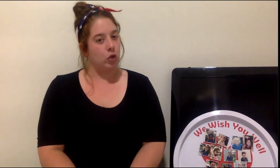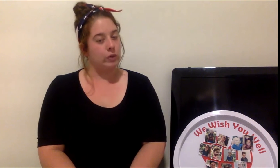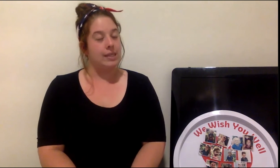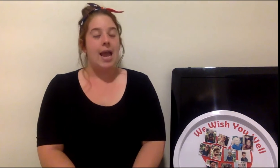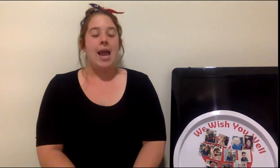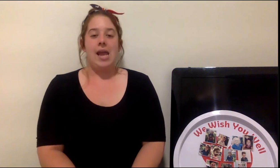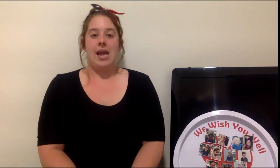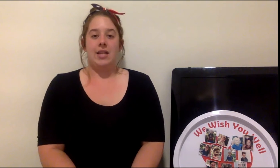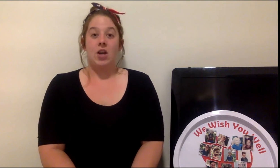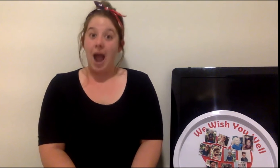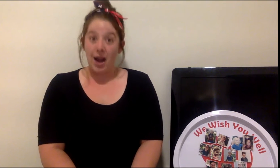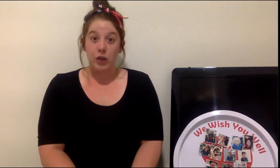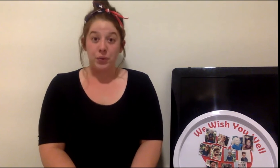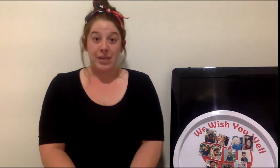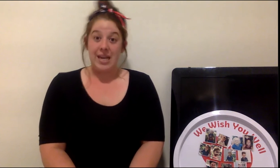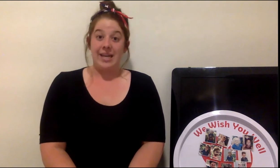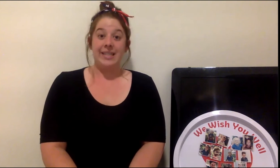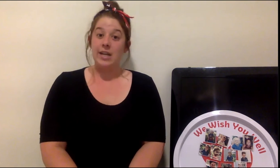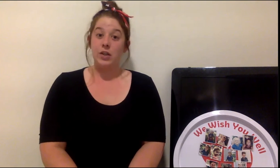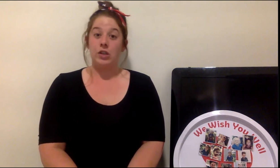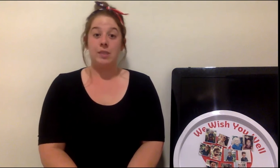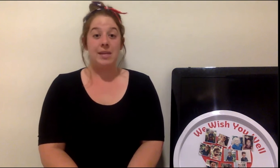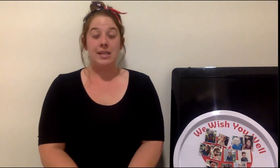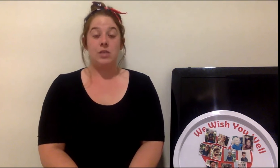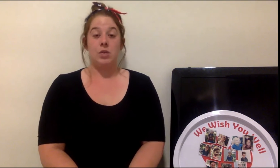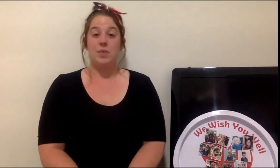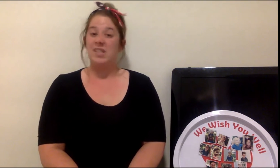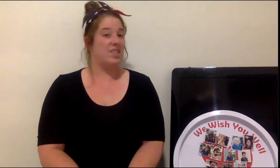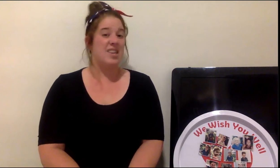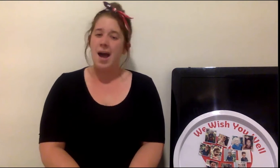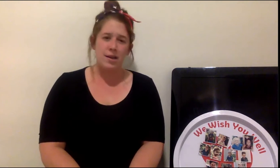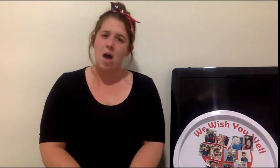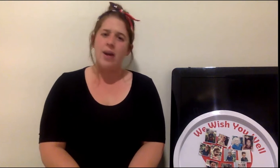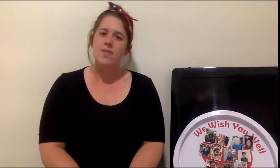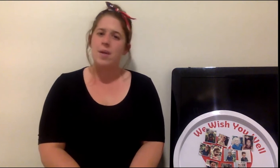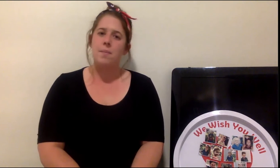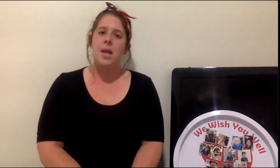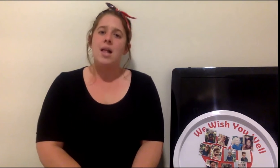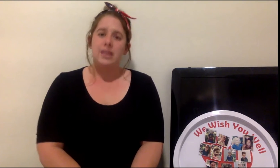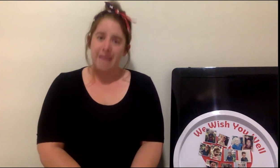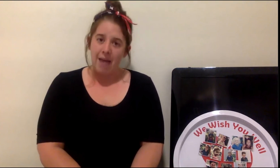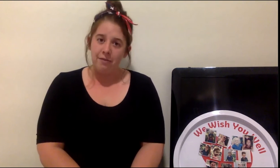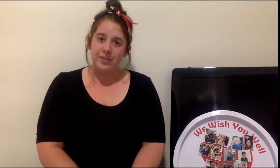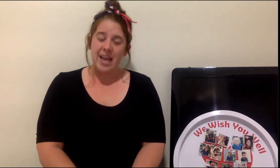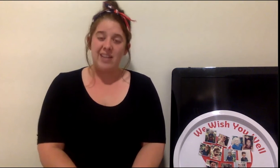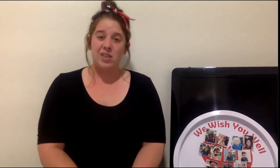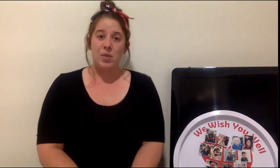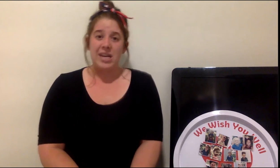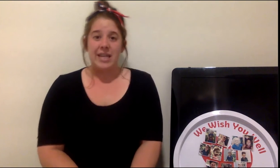turtles, and they're actually an endangered species, which means there's not a lot of them left, and so we need to